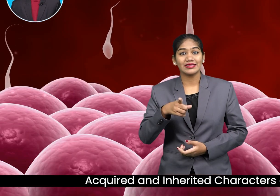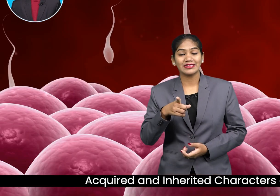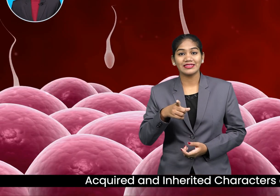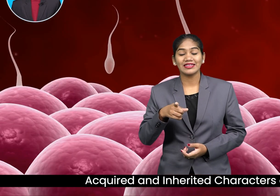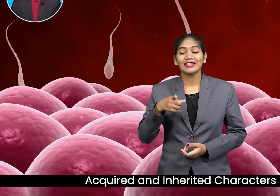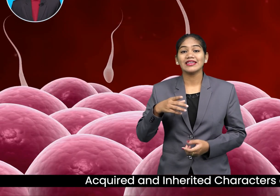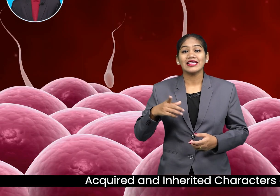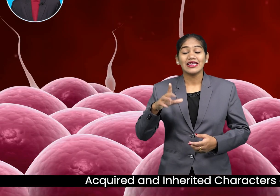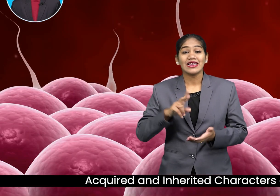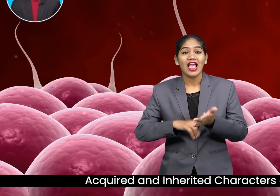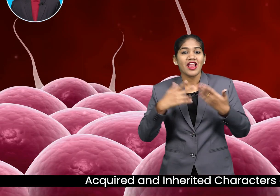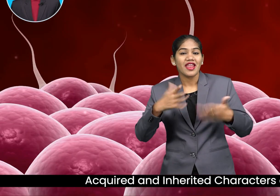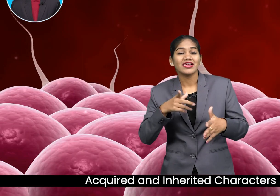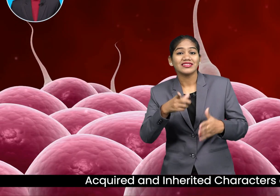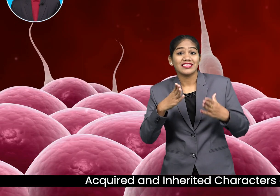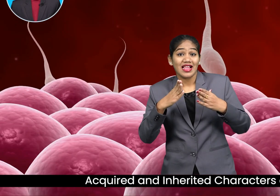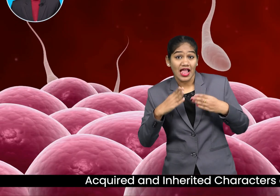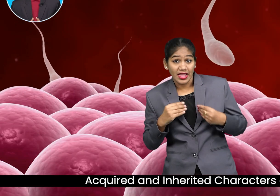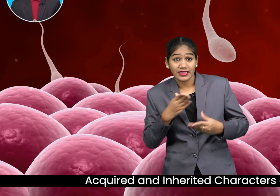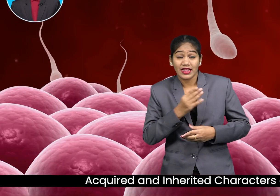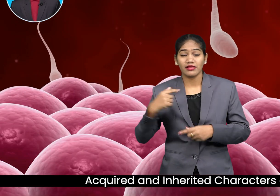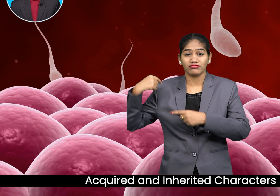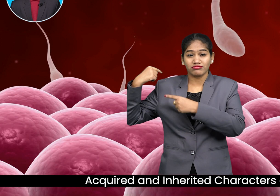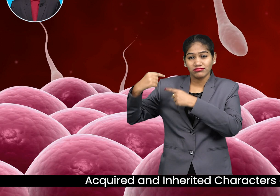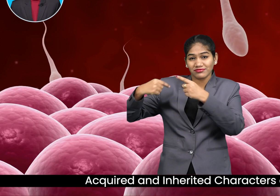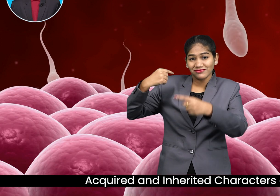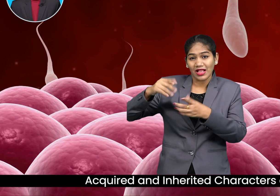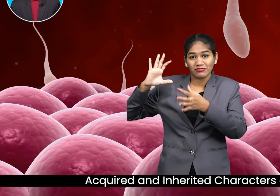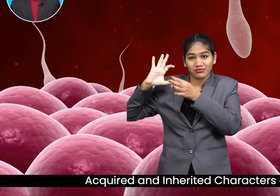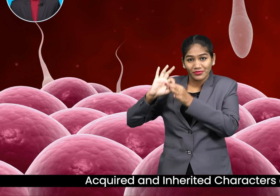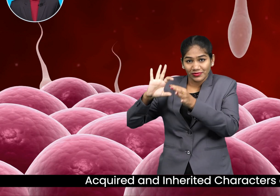Acquired and inherited characters and evolution.